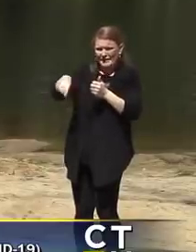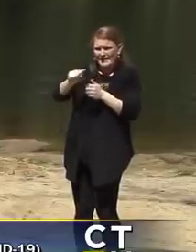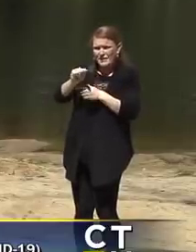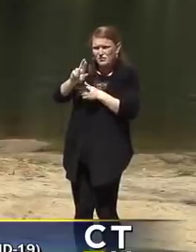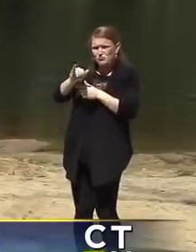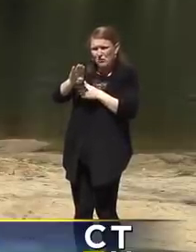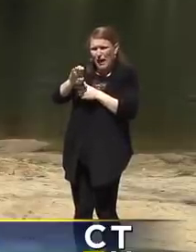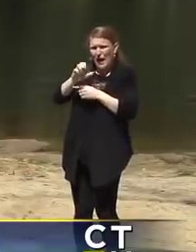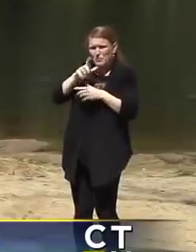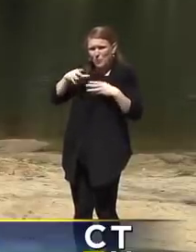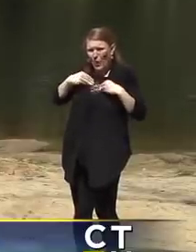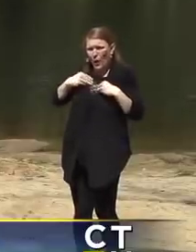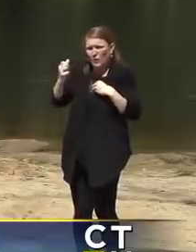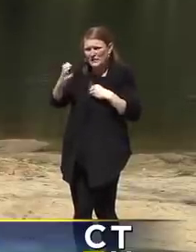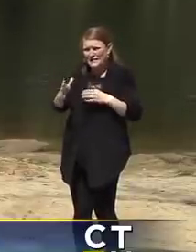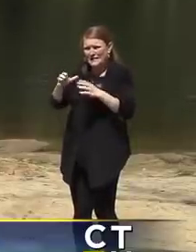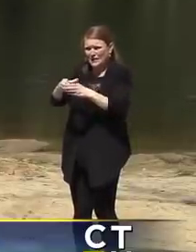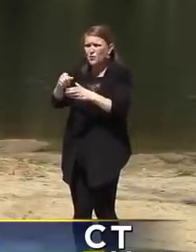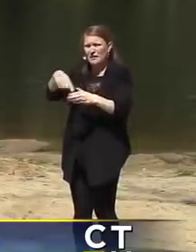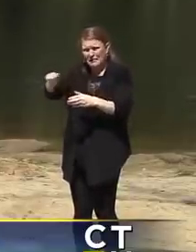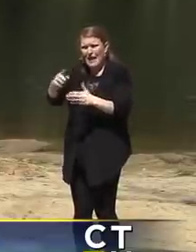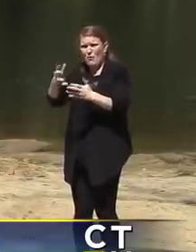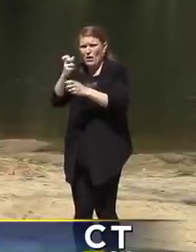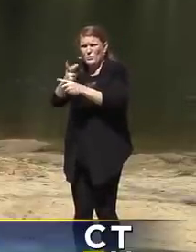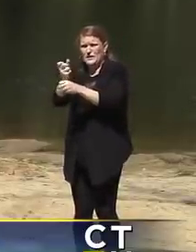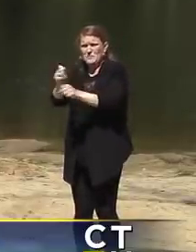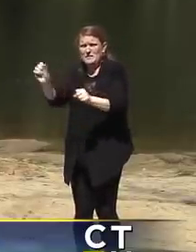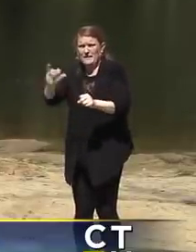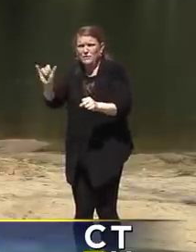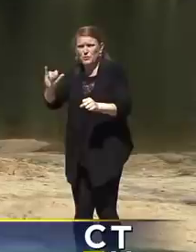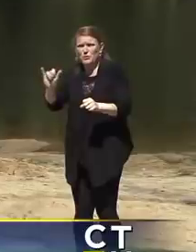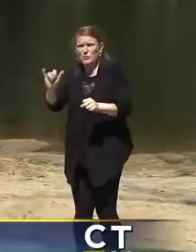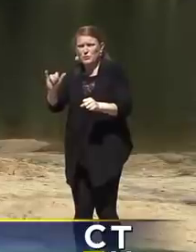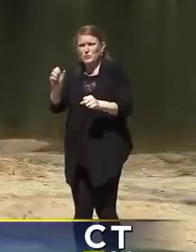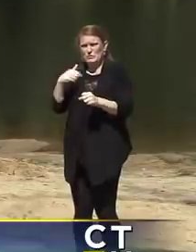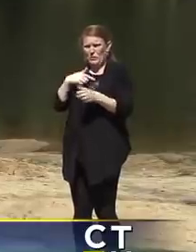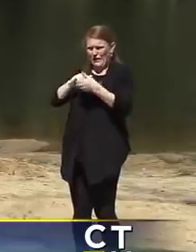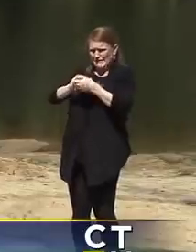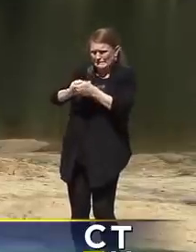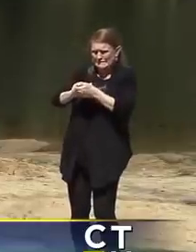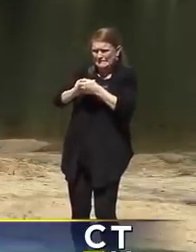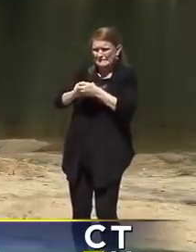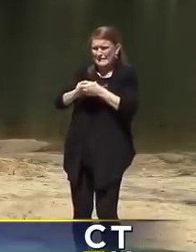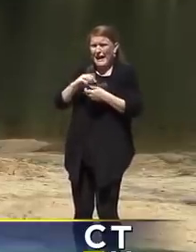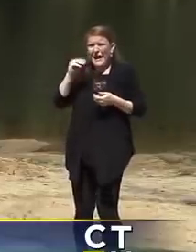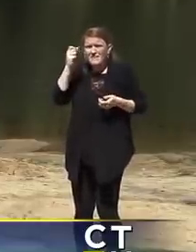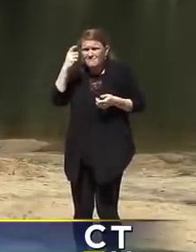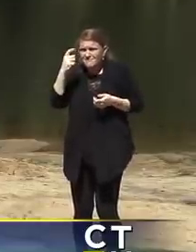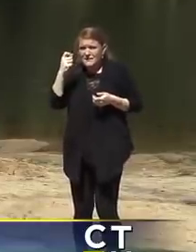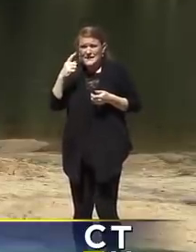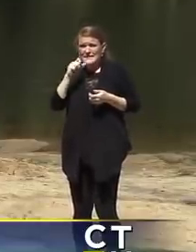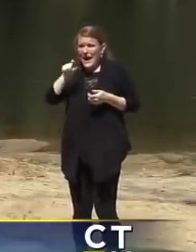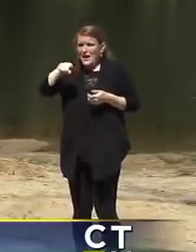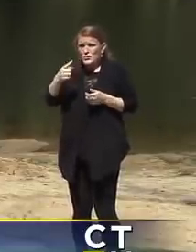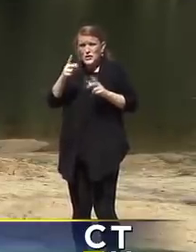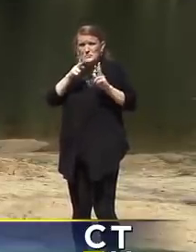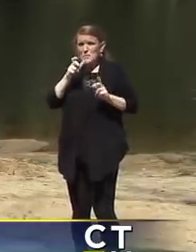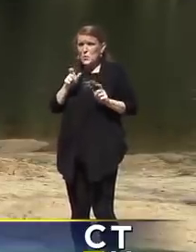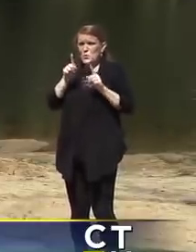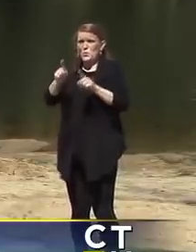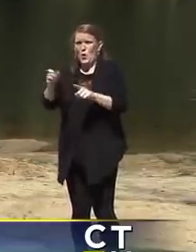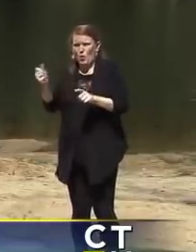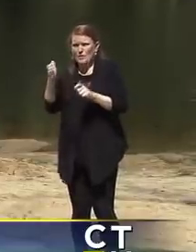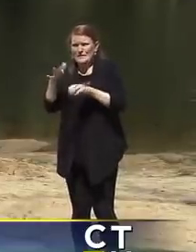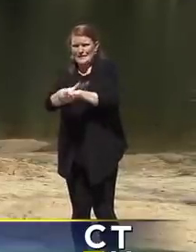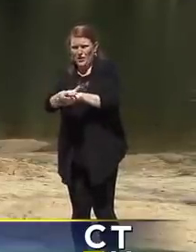safe, keep their customers safe, and keep the broader community safe, because there are hundreds of employees going back and forth. It's a part of the state that's